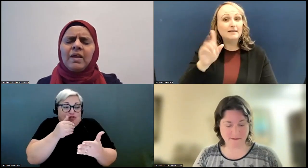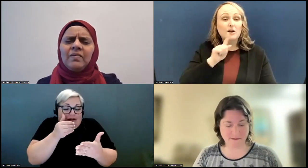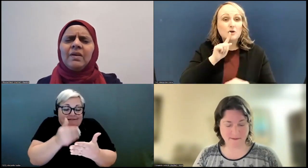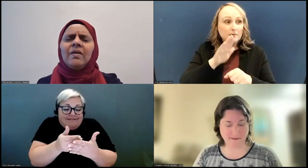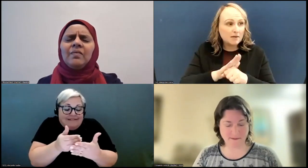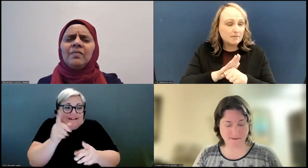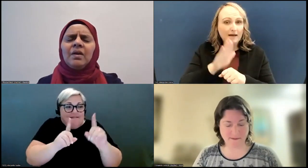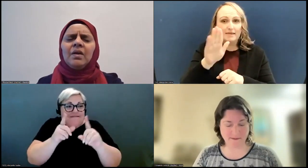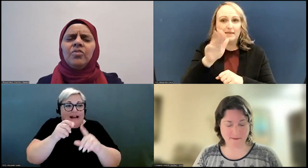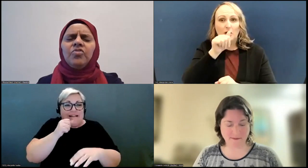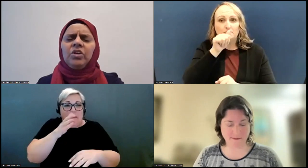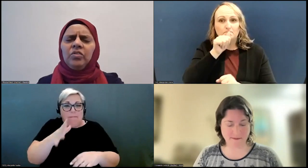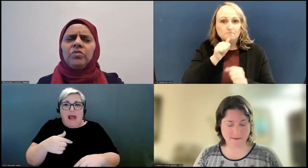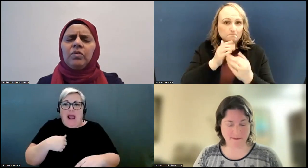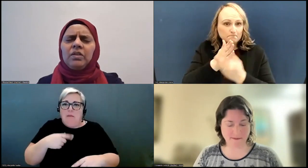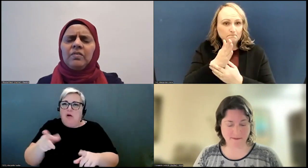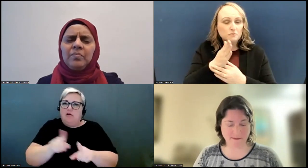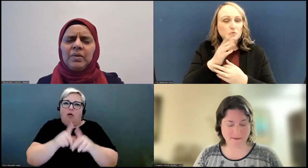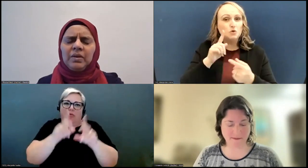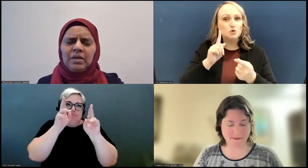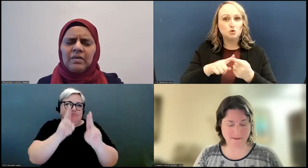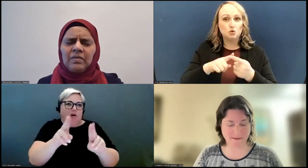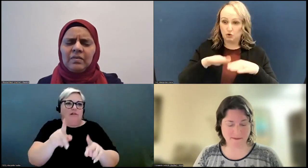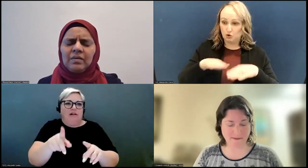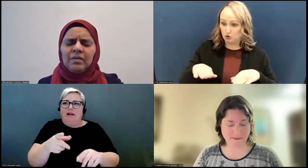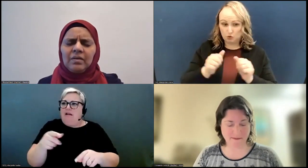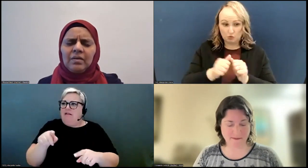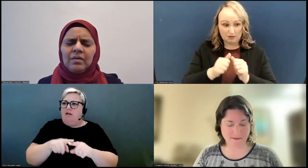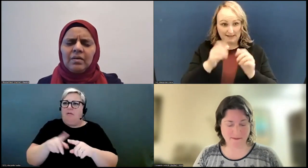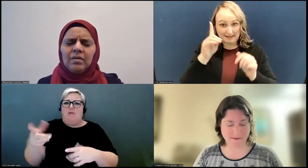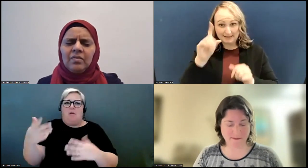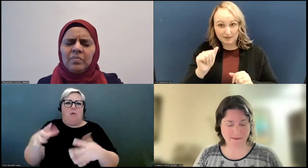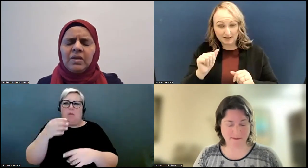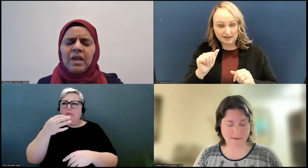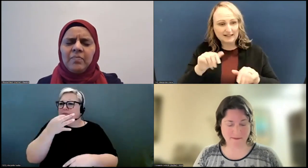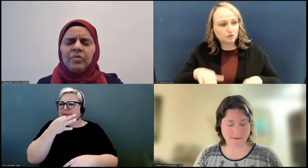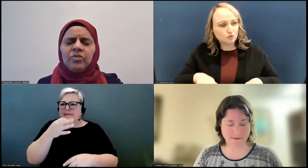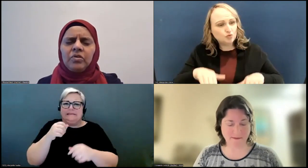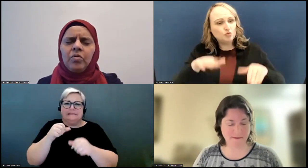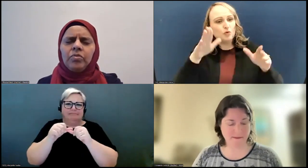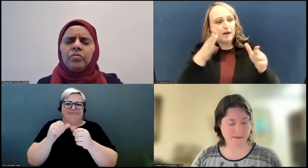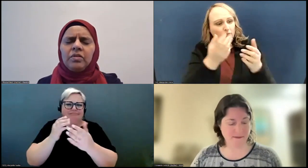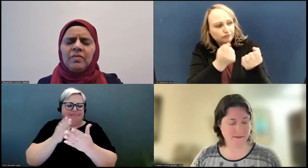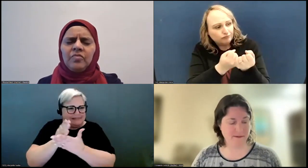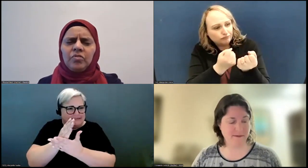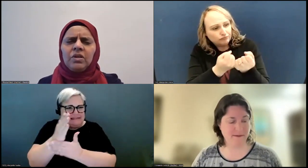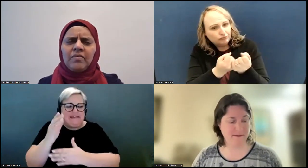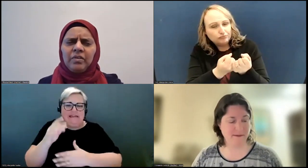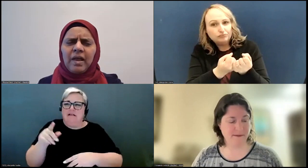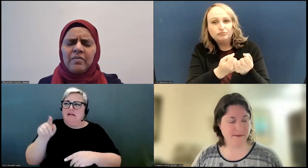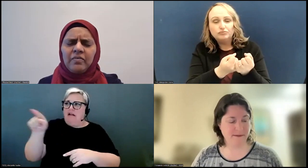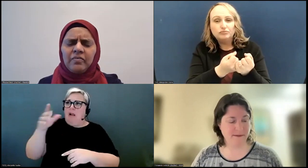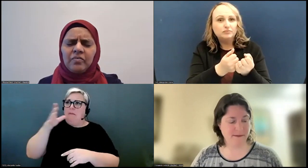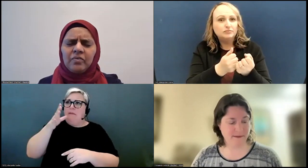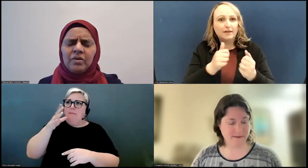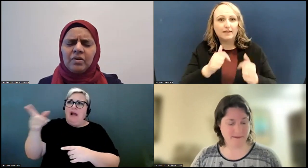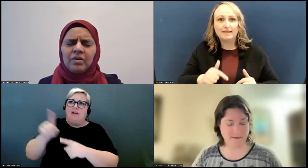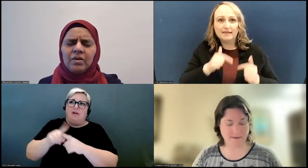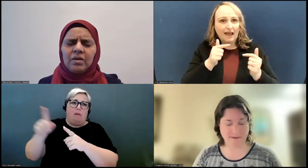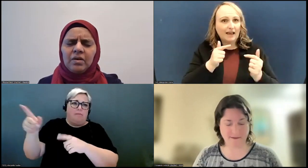to raising us children with disabilities to be able to go through this journey of